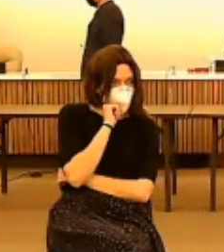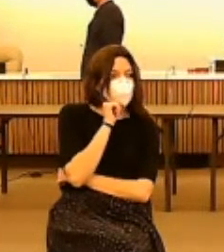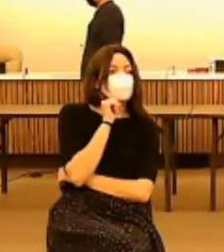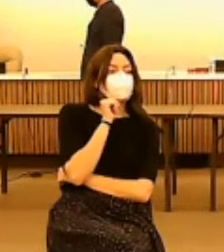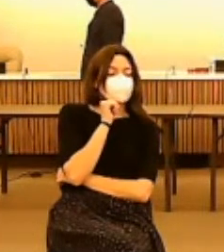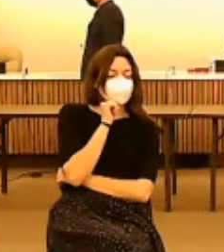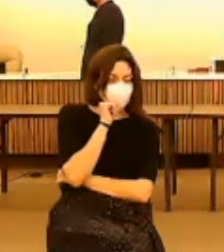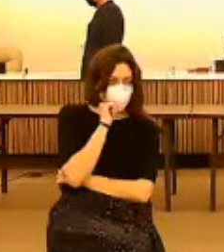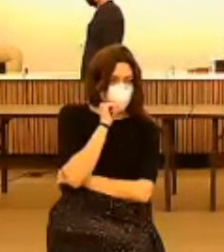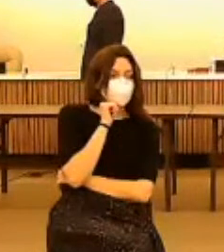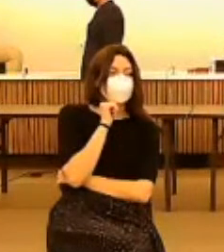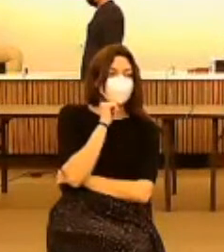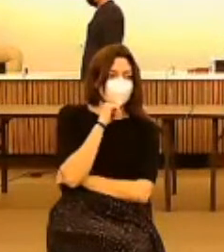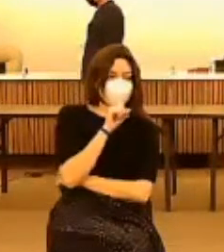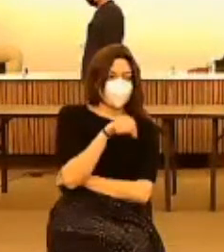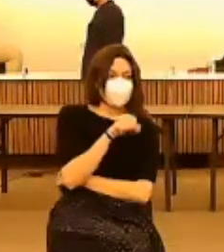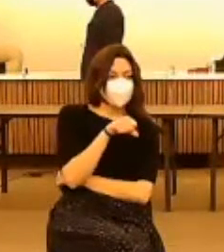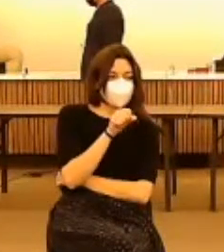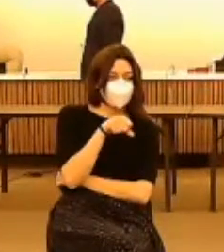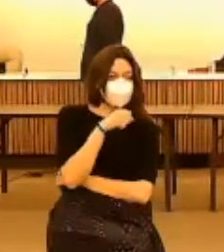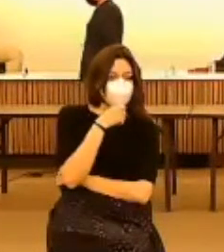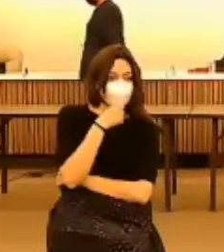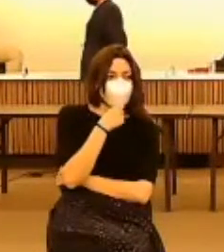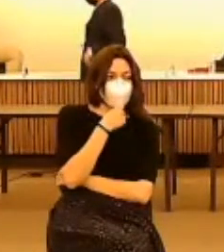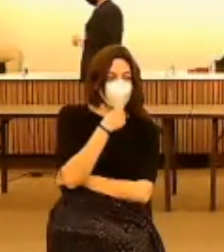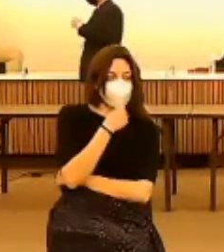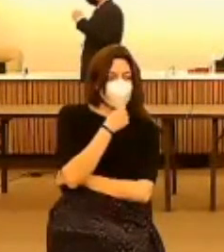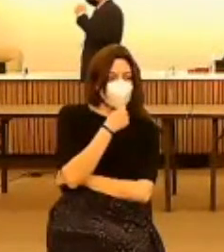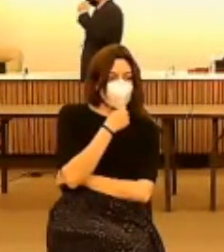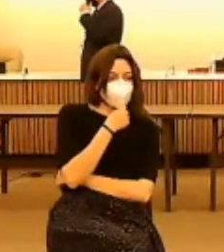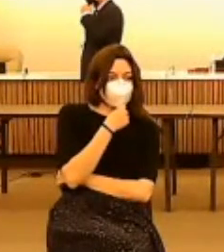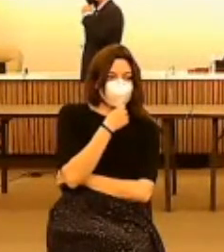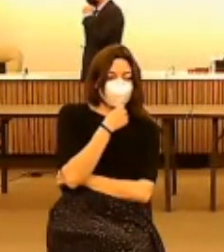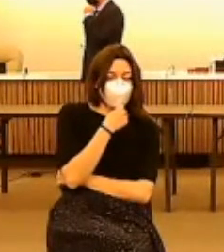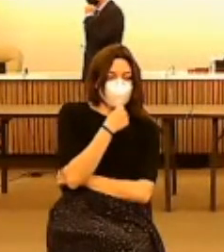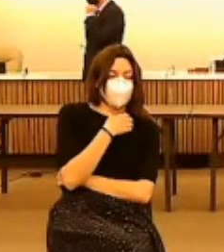she said he had to go.